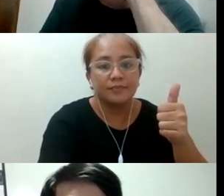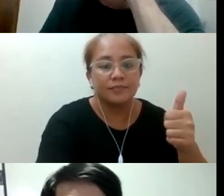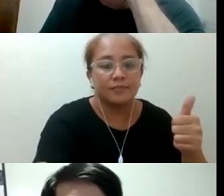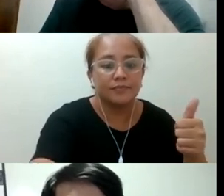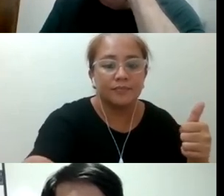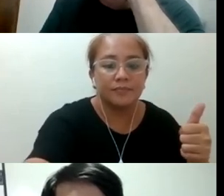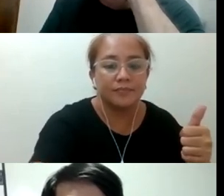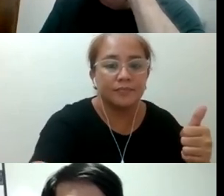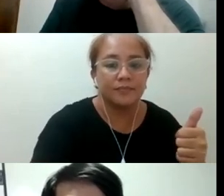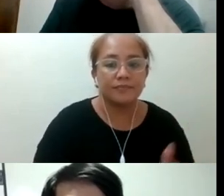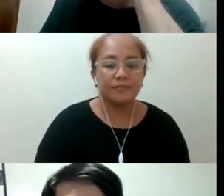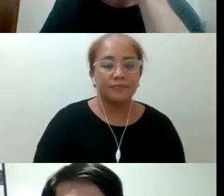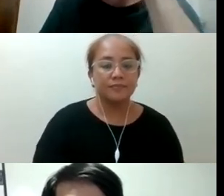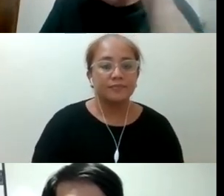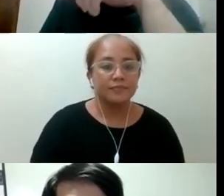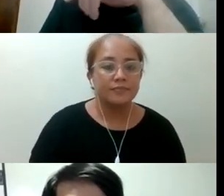Mm,